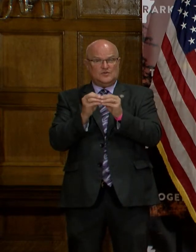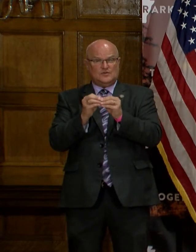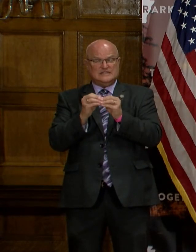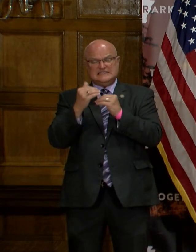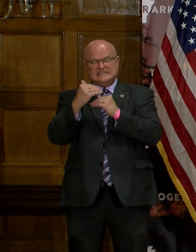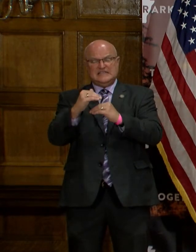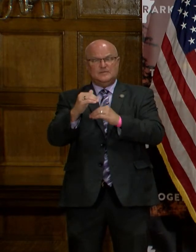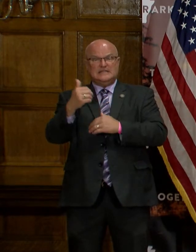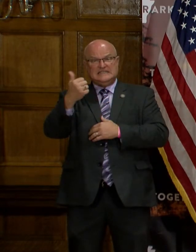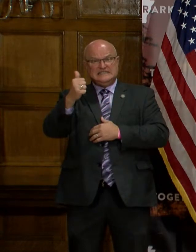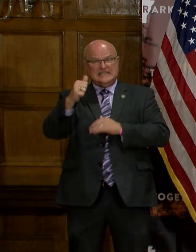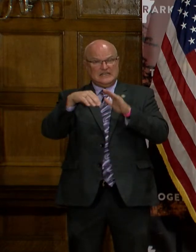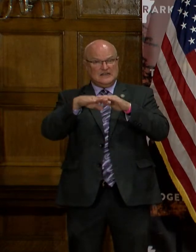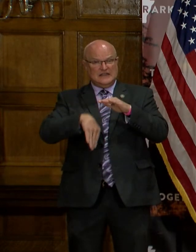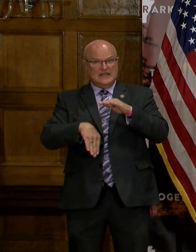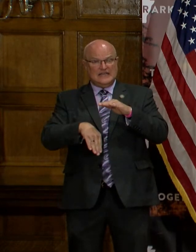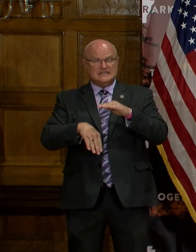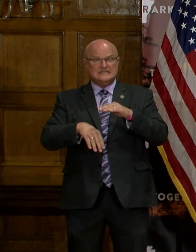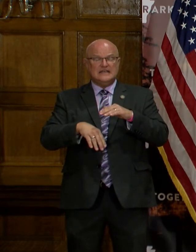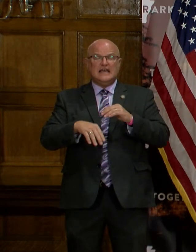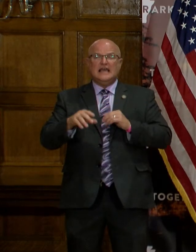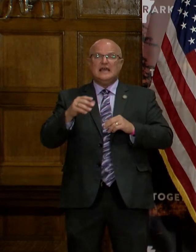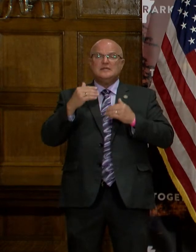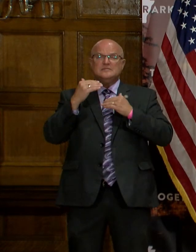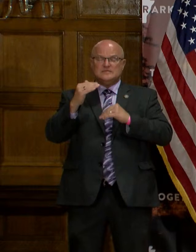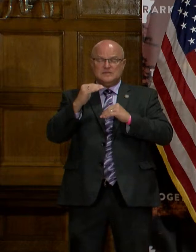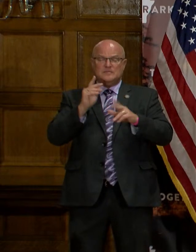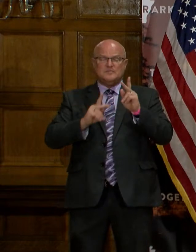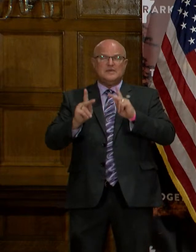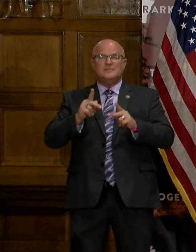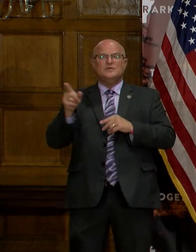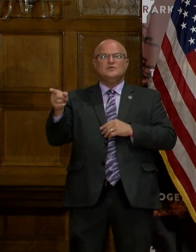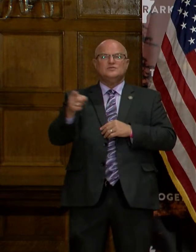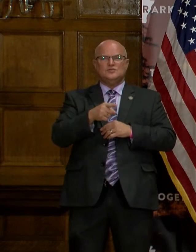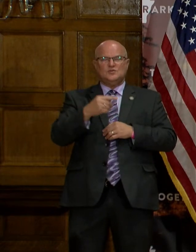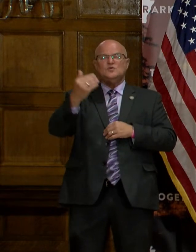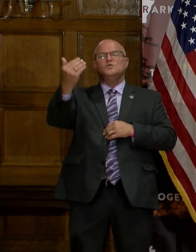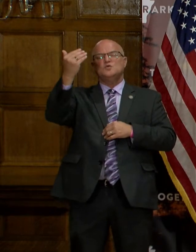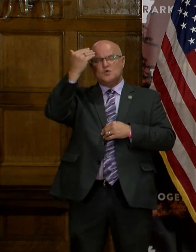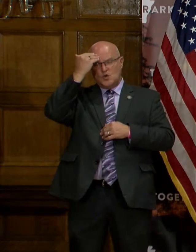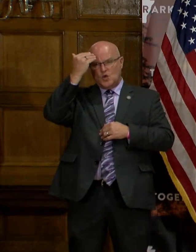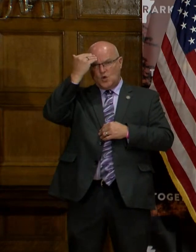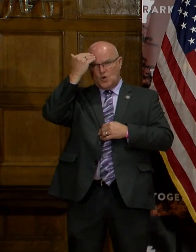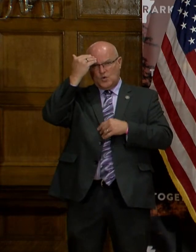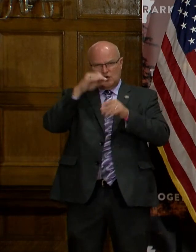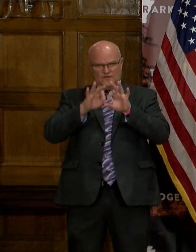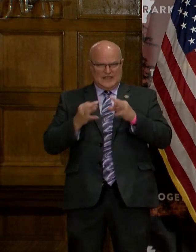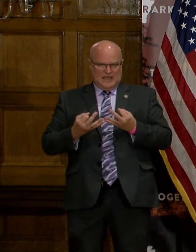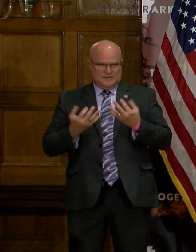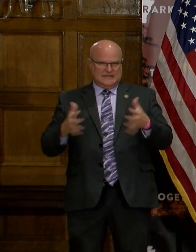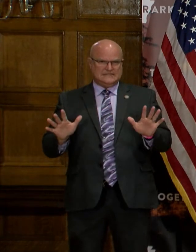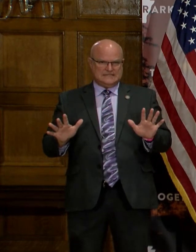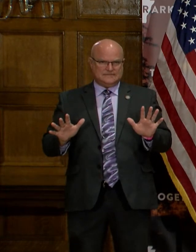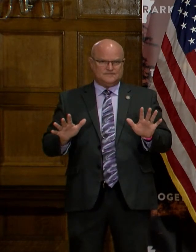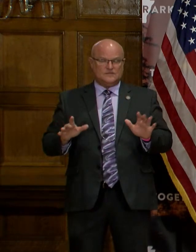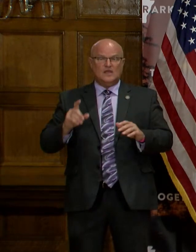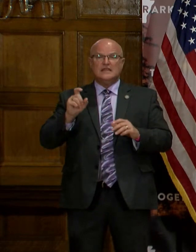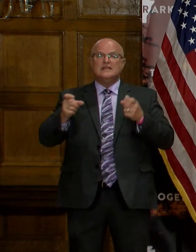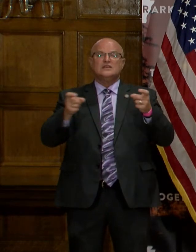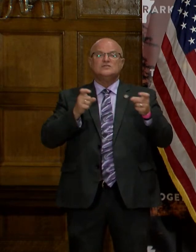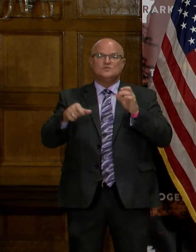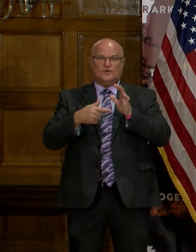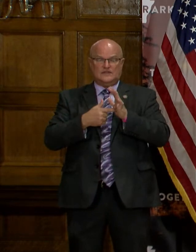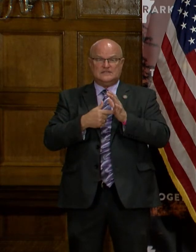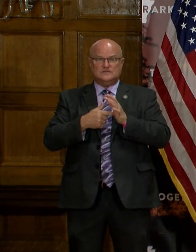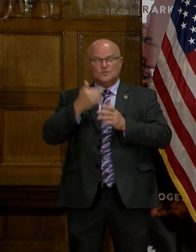to 10 or less, and that you limit them to persons that you are in your family, your immediate family. We need to control this.